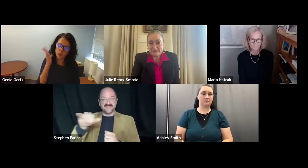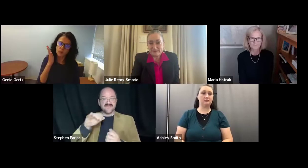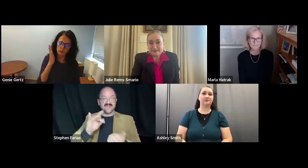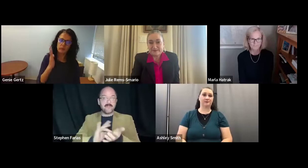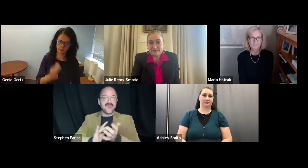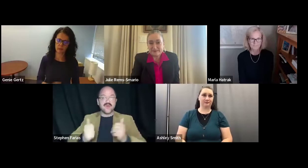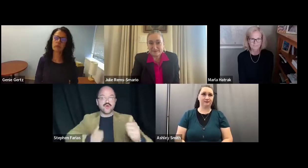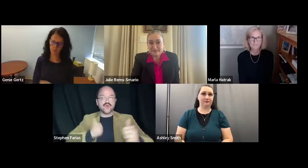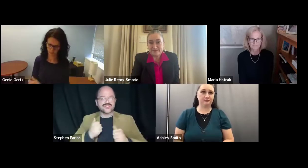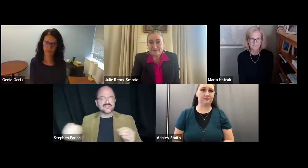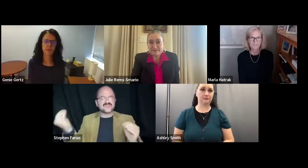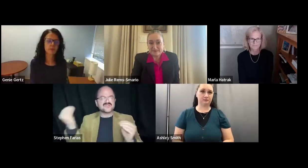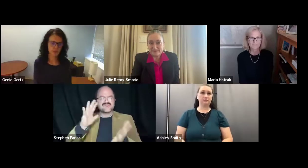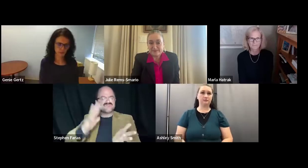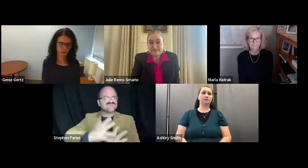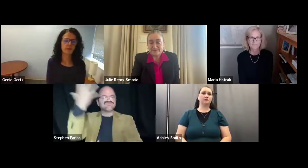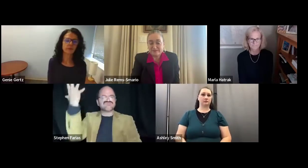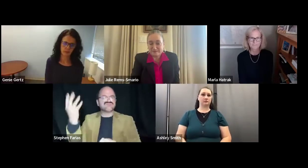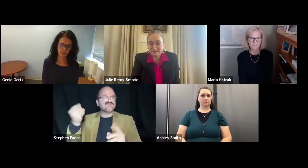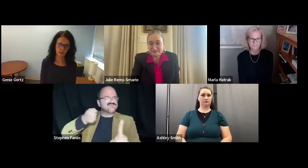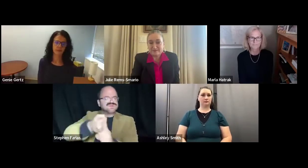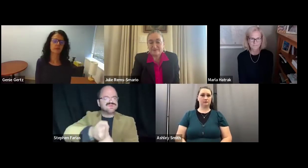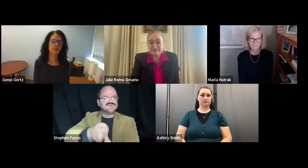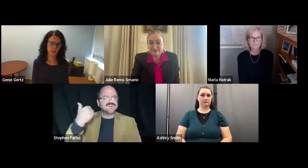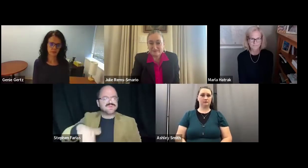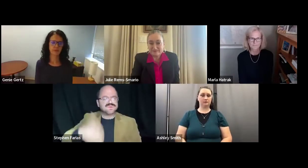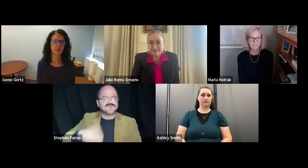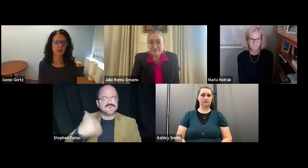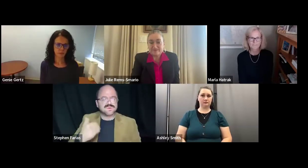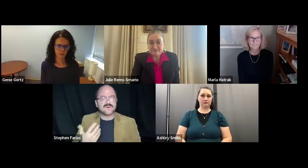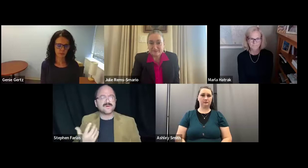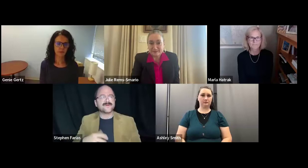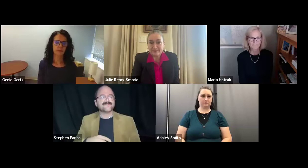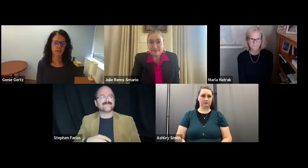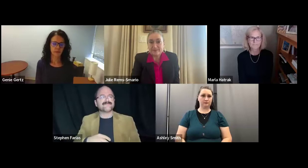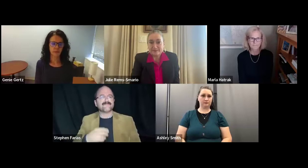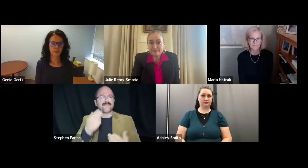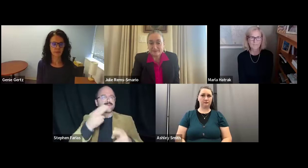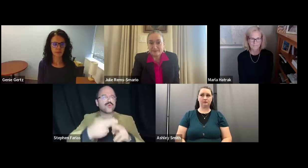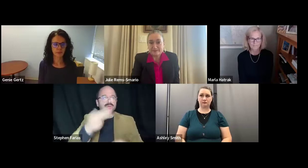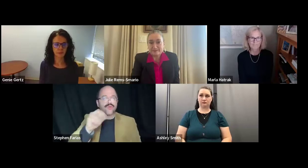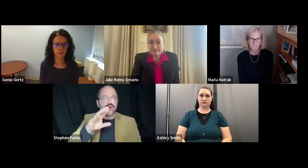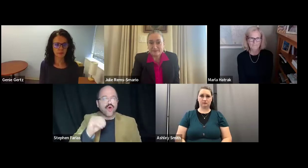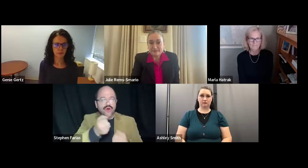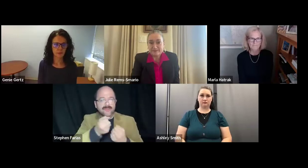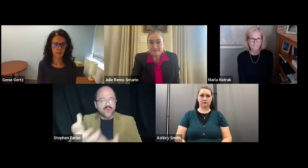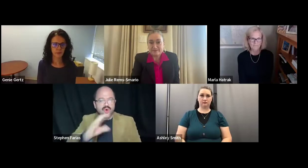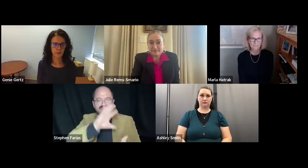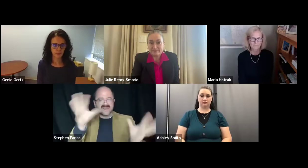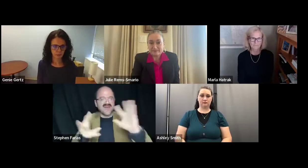they have that, but it's not equivalent to what marginalized communities are facing. They're seeing at a much greater degree the